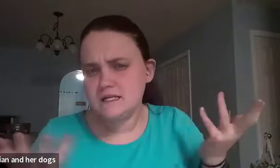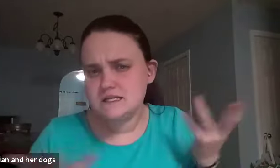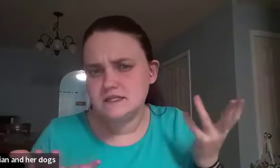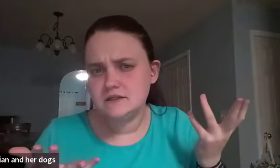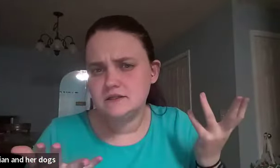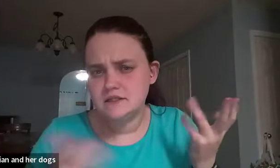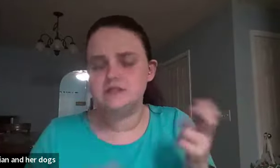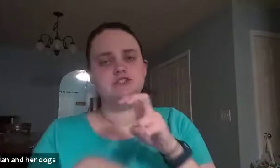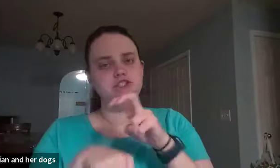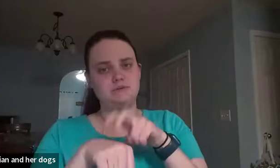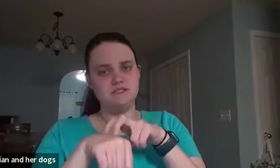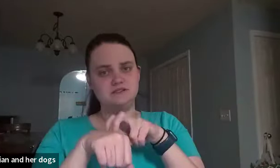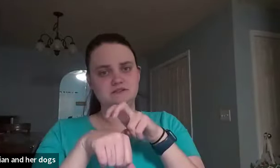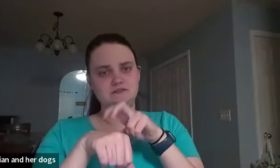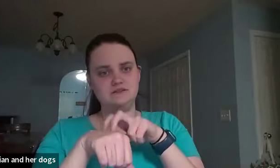what? Chips.